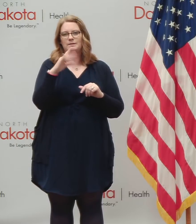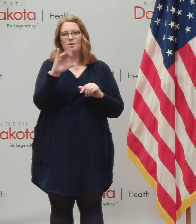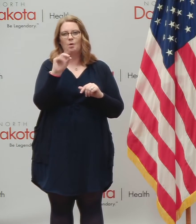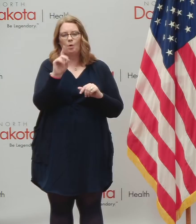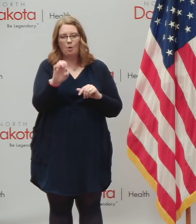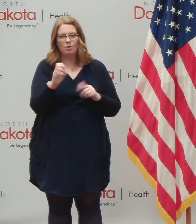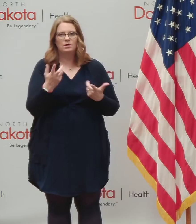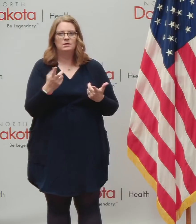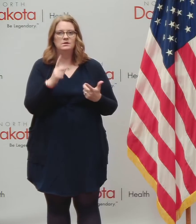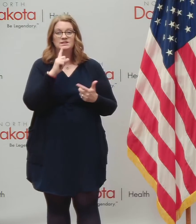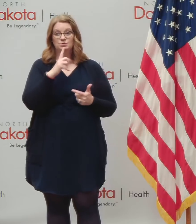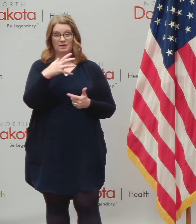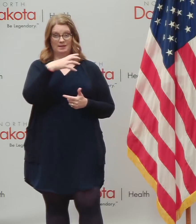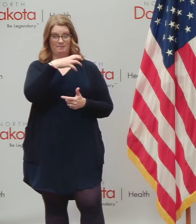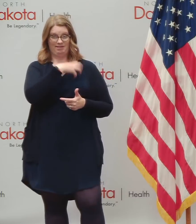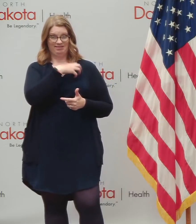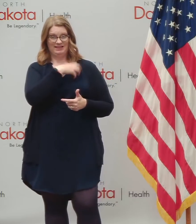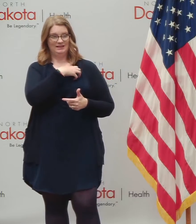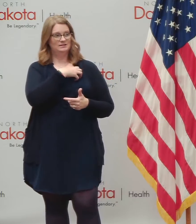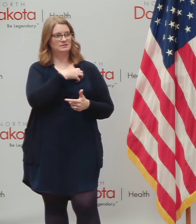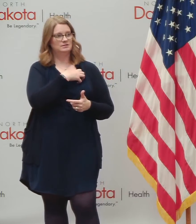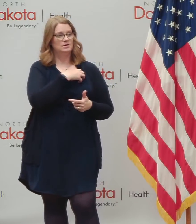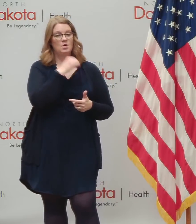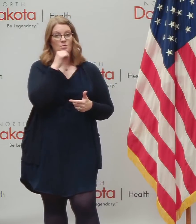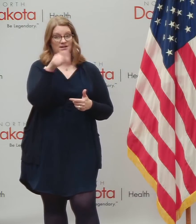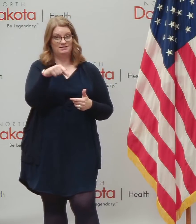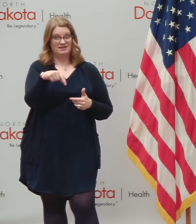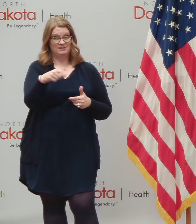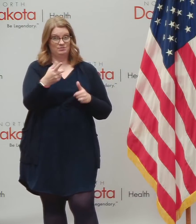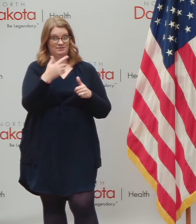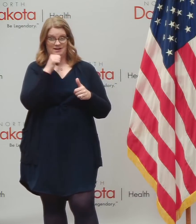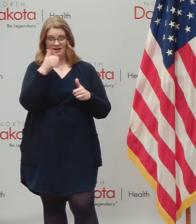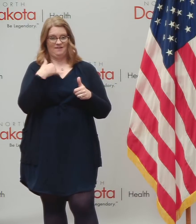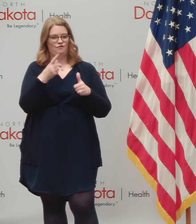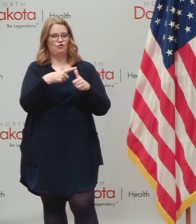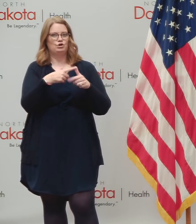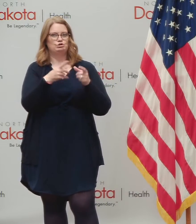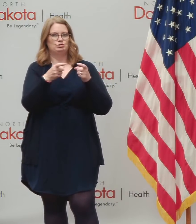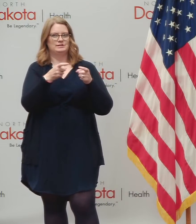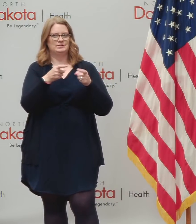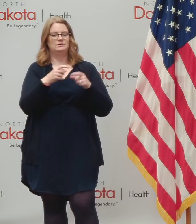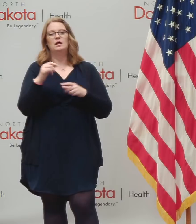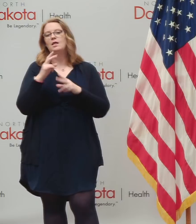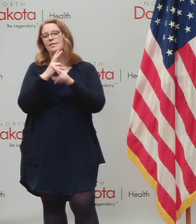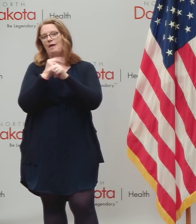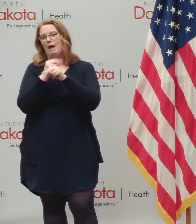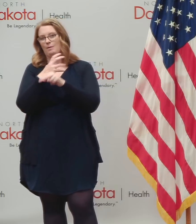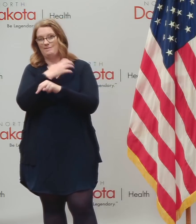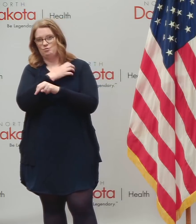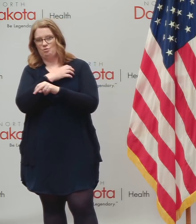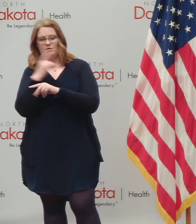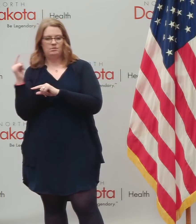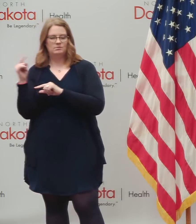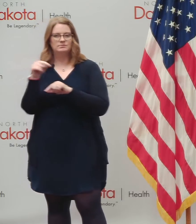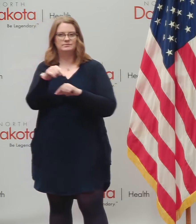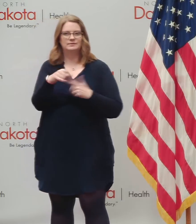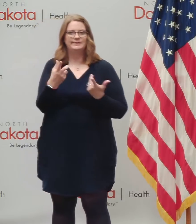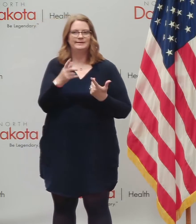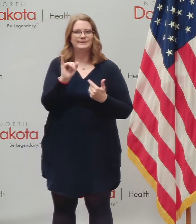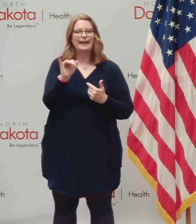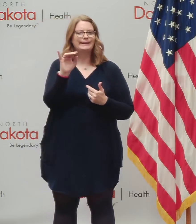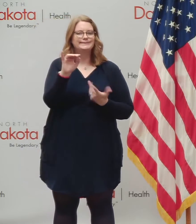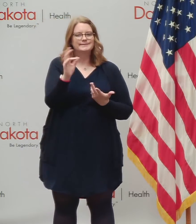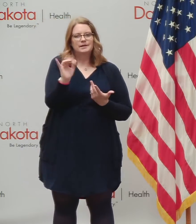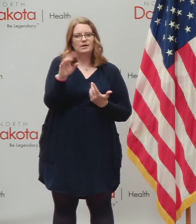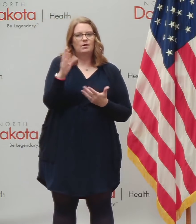police force would not have first jurisdiction here. The highway patrol would. This would be I don't want to call it like a DC